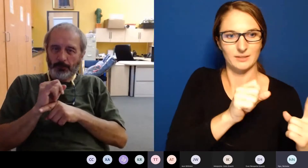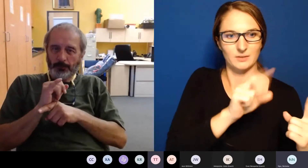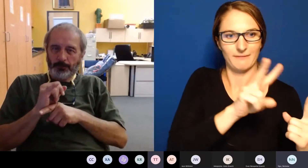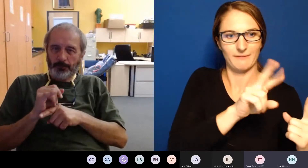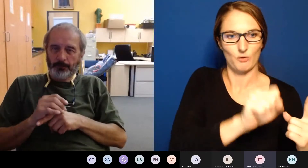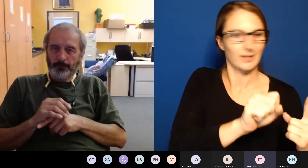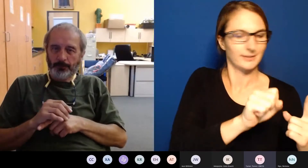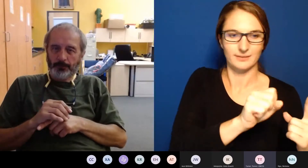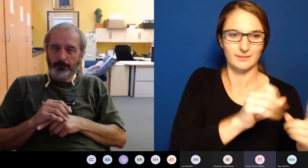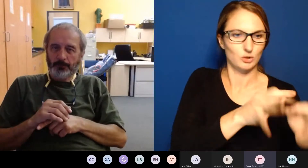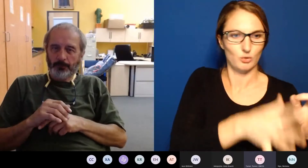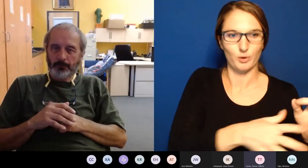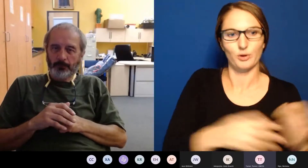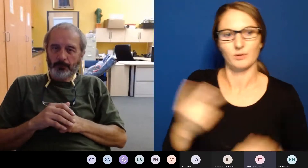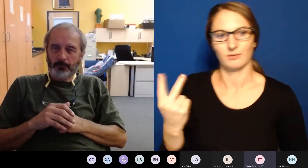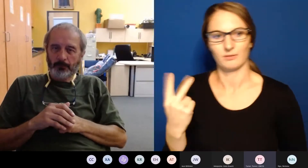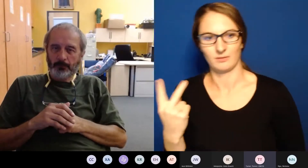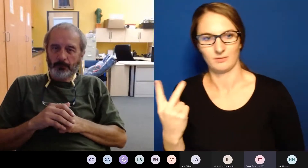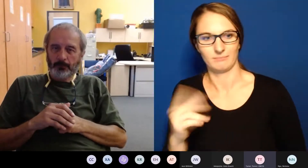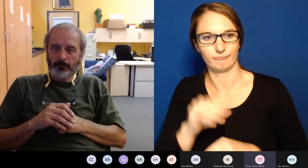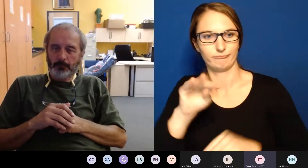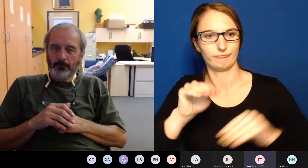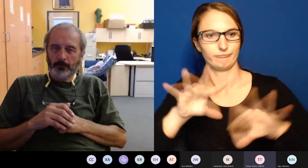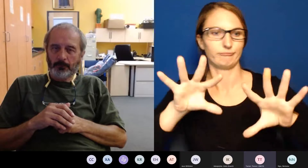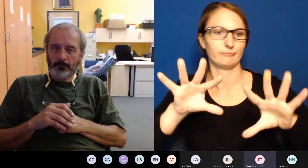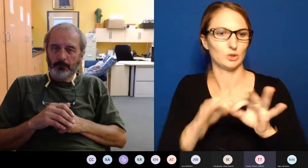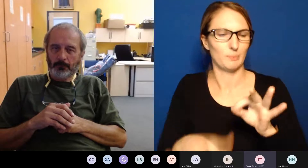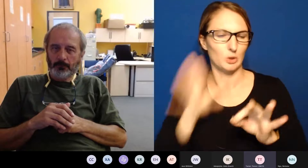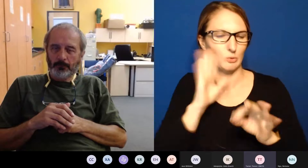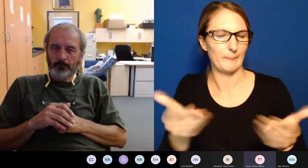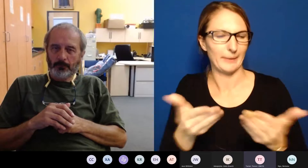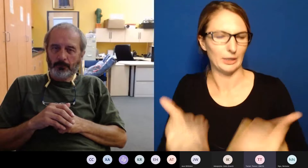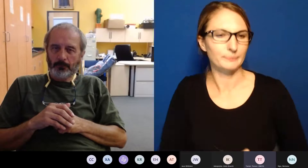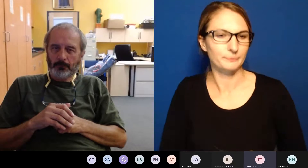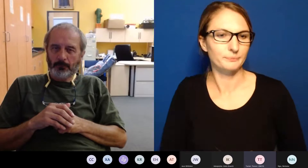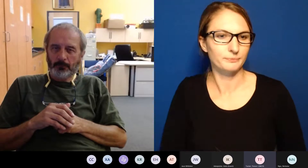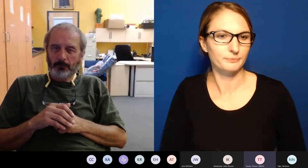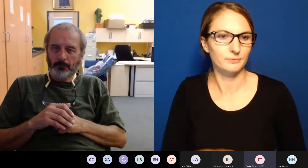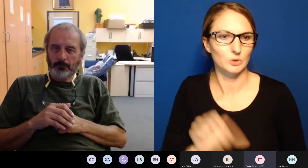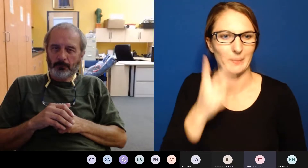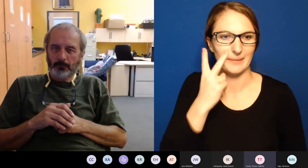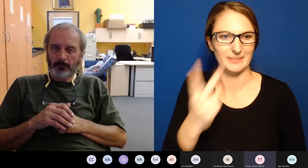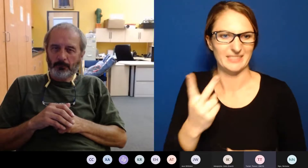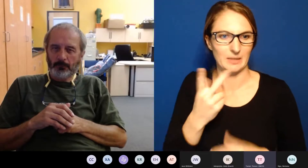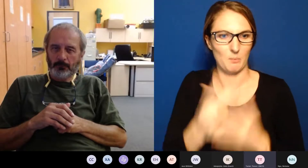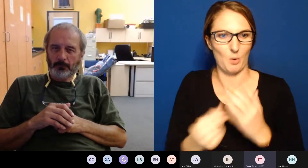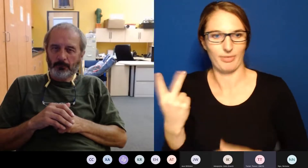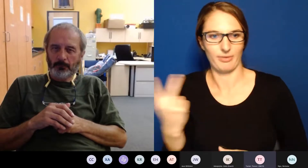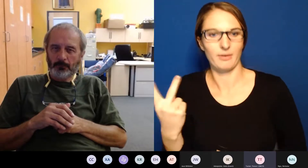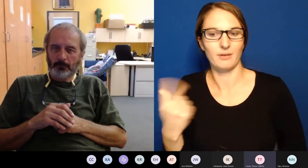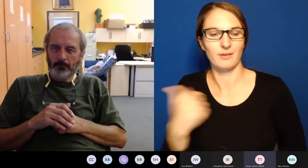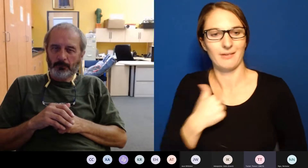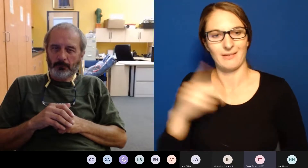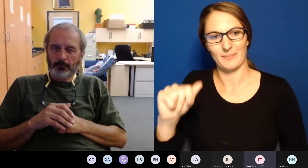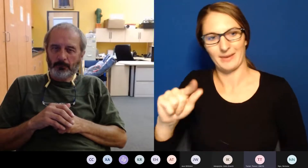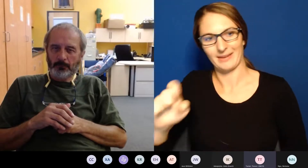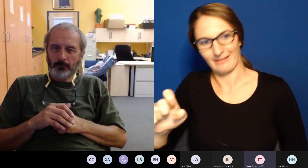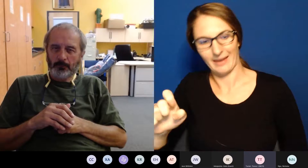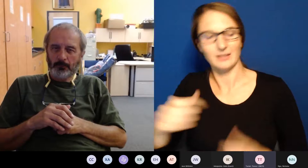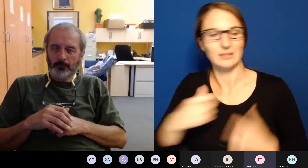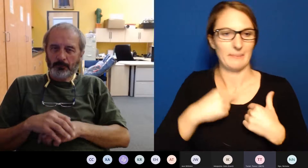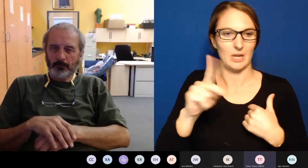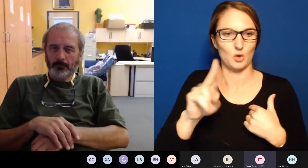Hello, everyone. My name is Trevor Turner. I live in Ward 7 and a resident of Minneapolis. I am also the Public Policy Director